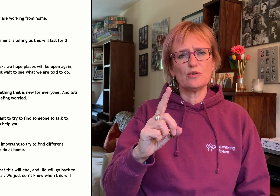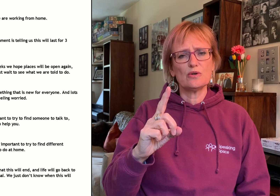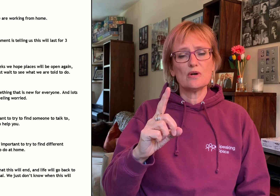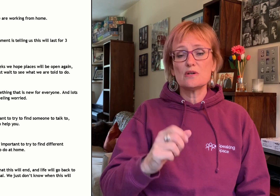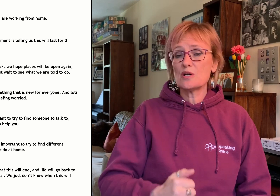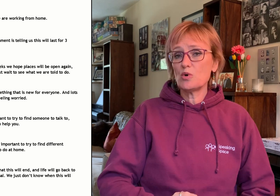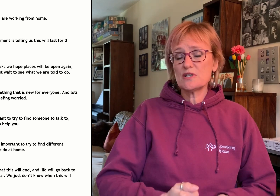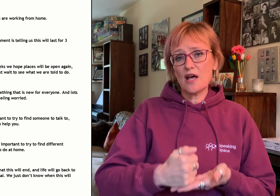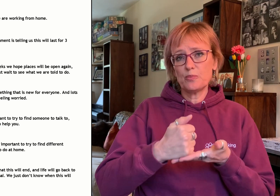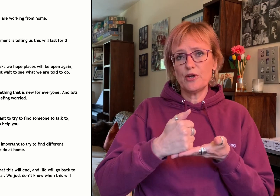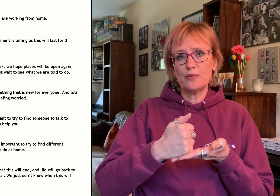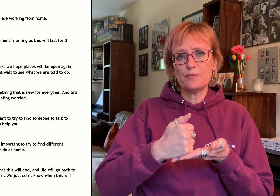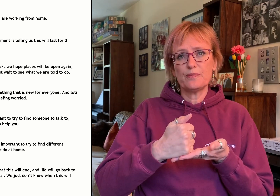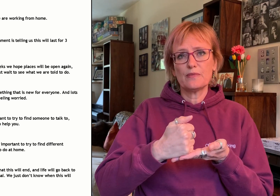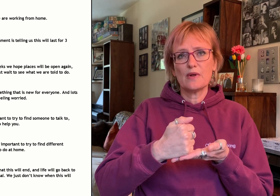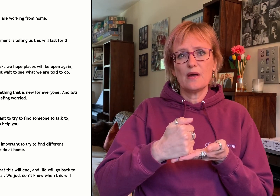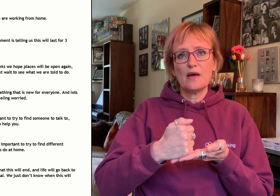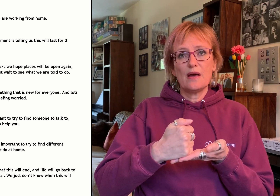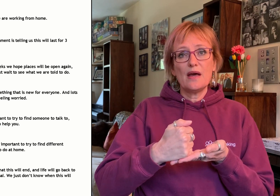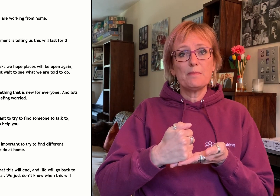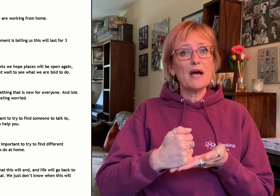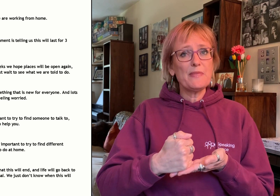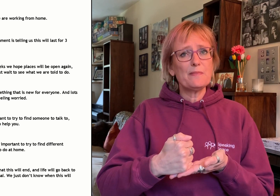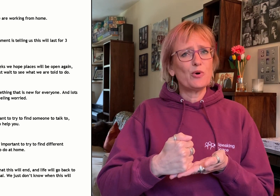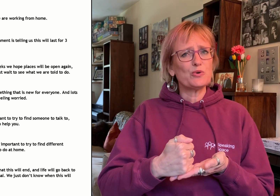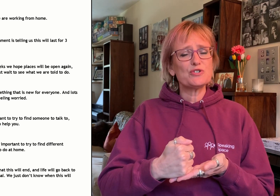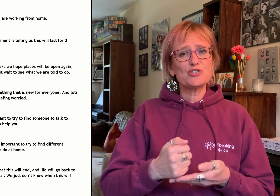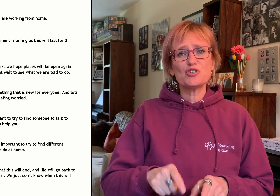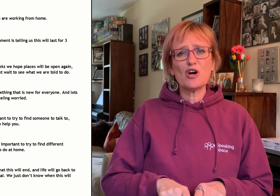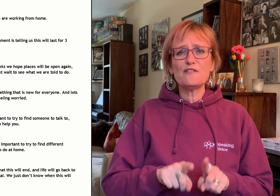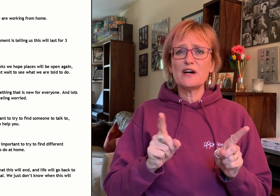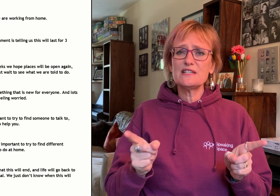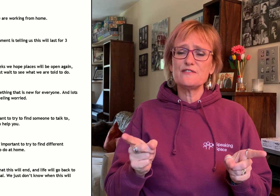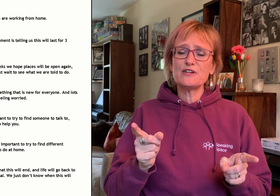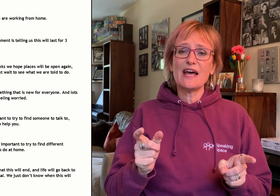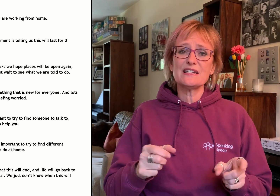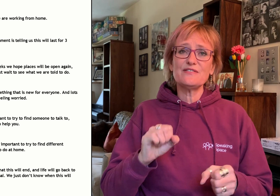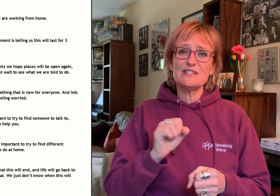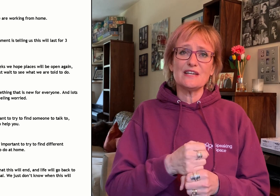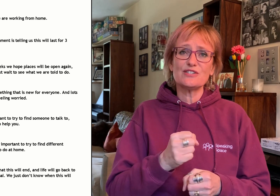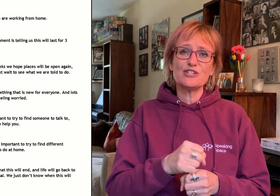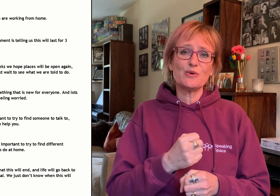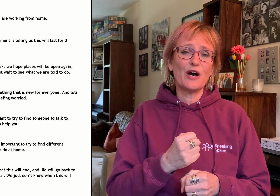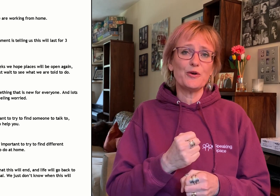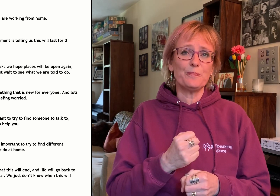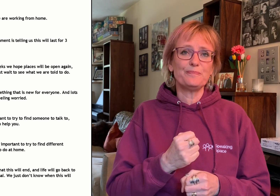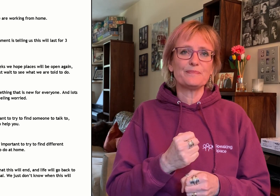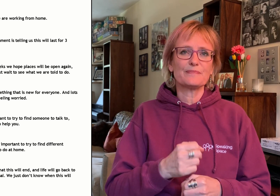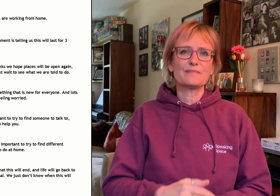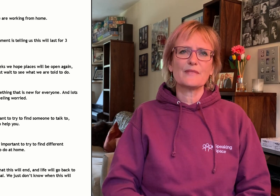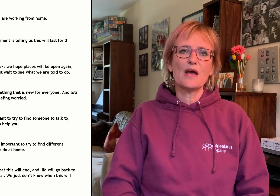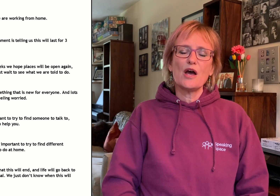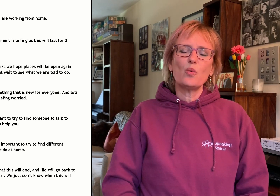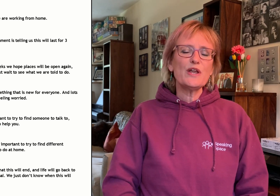talk to, someone to help you. It might be important to try and find different activities to do at home.